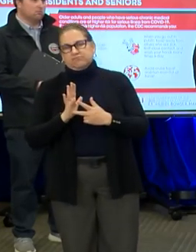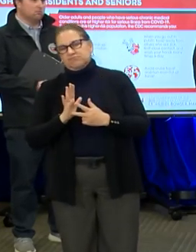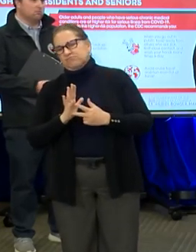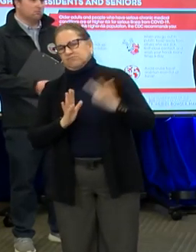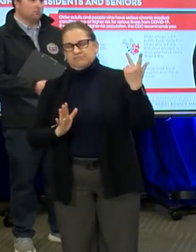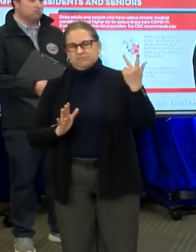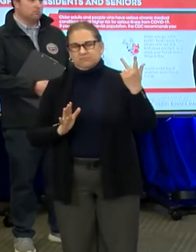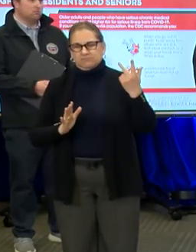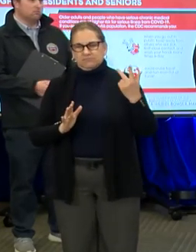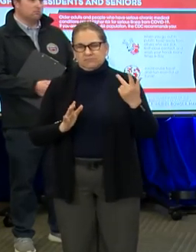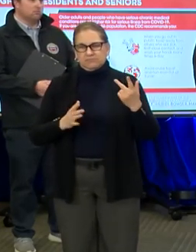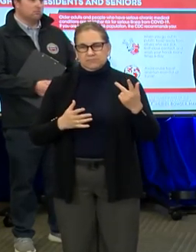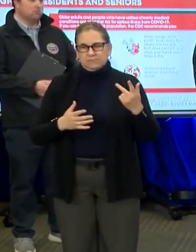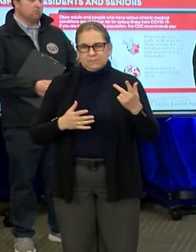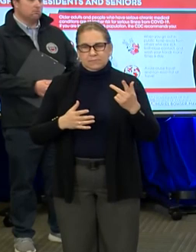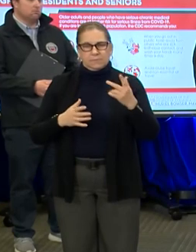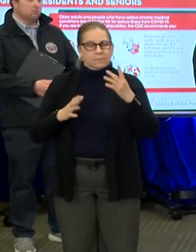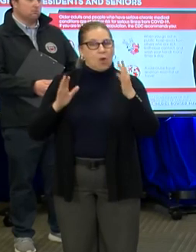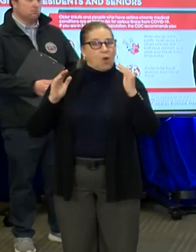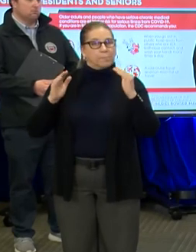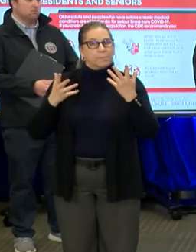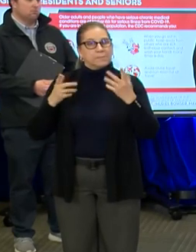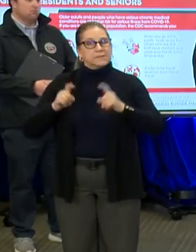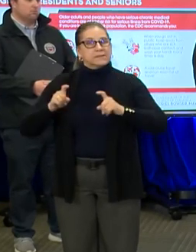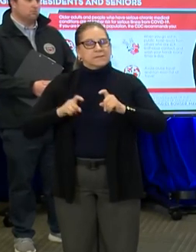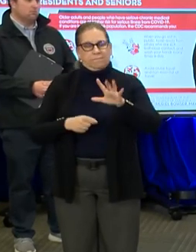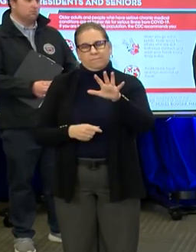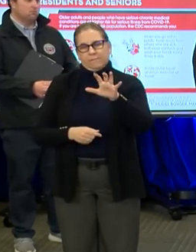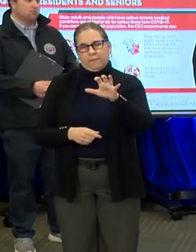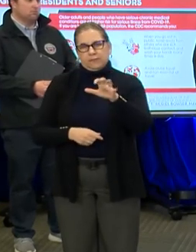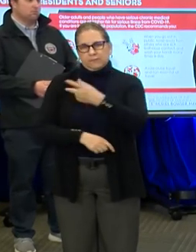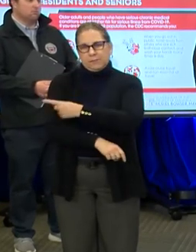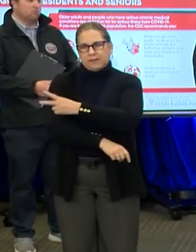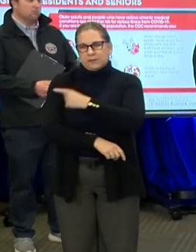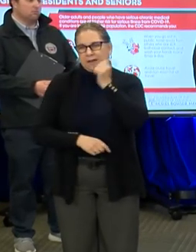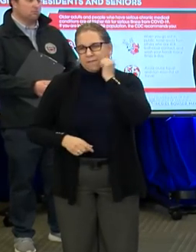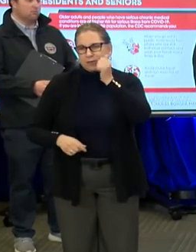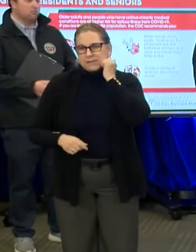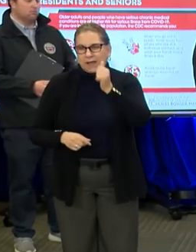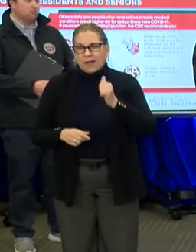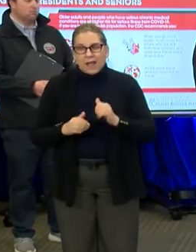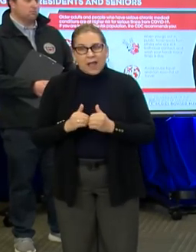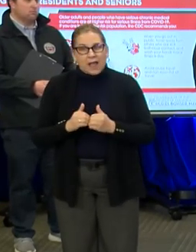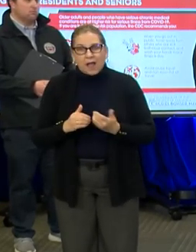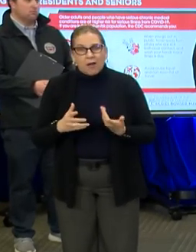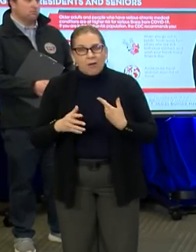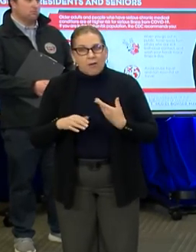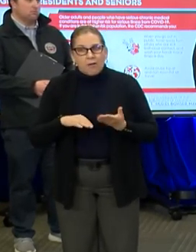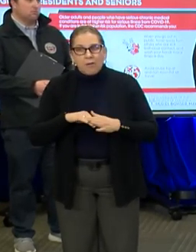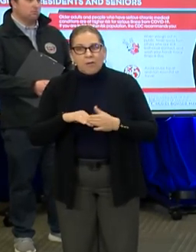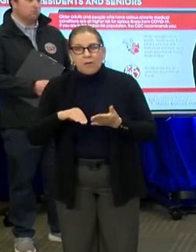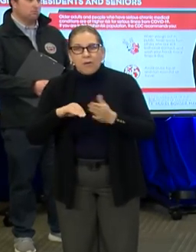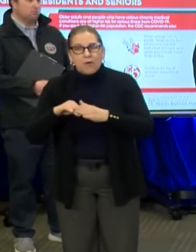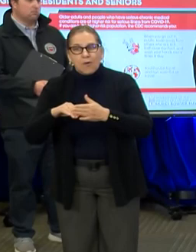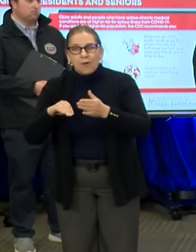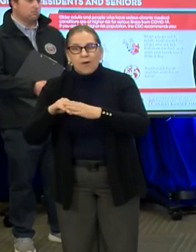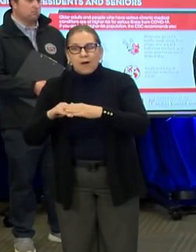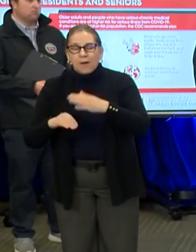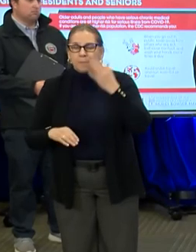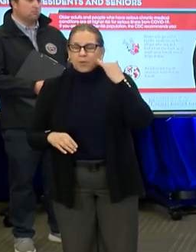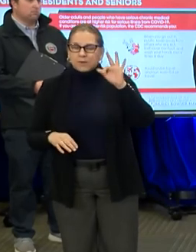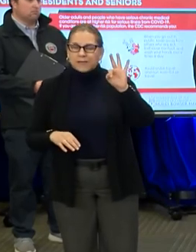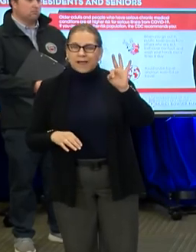500 patients per day. Part of how we've been able to do this is because the FDA has approved new